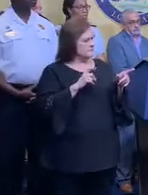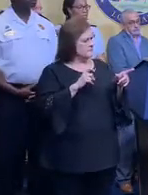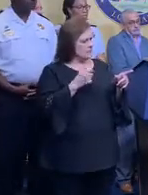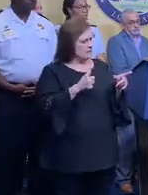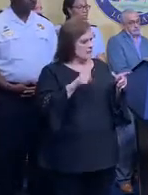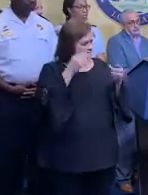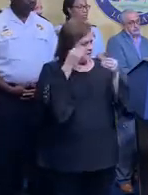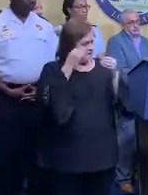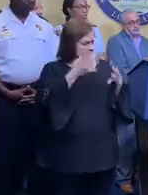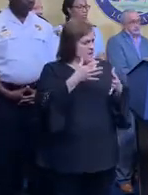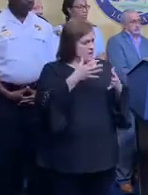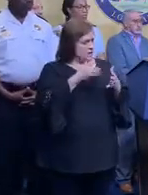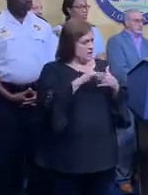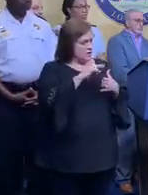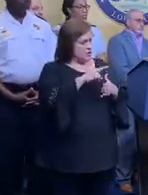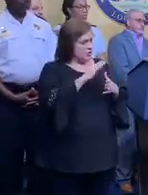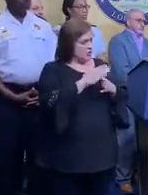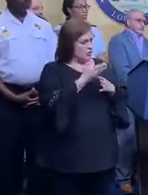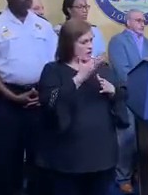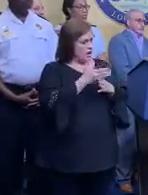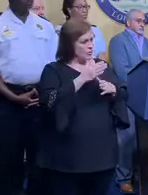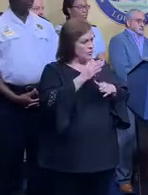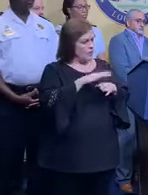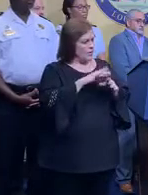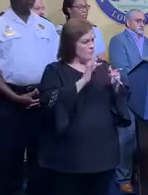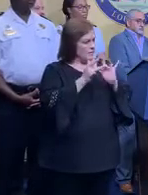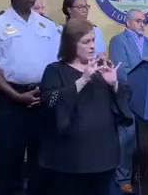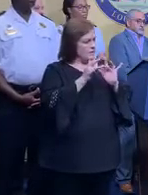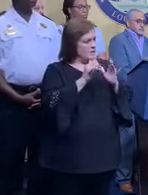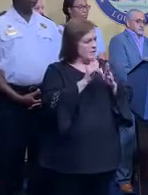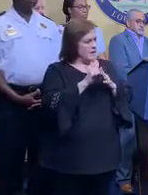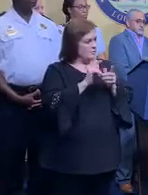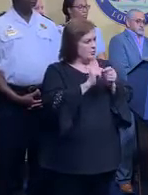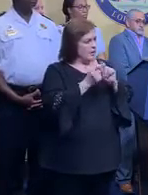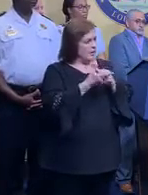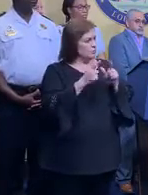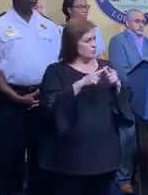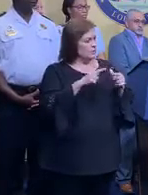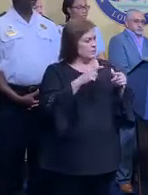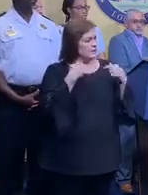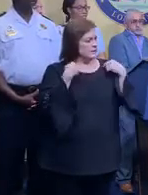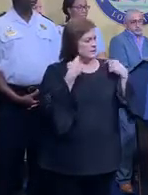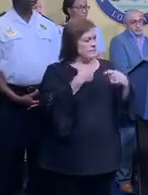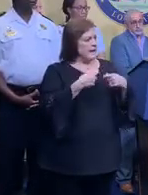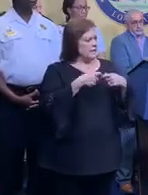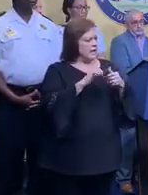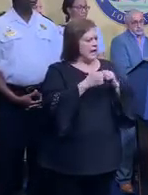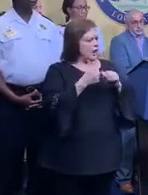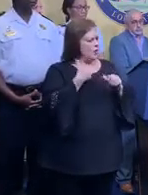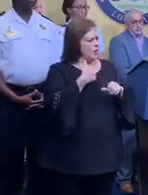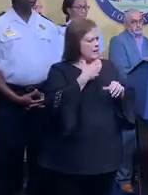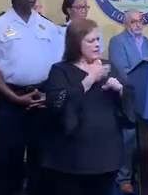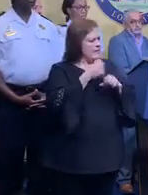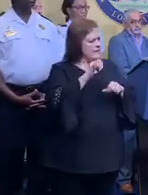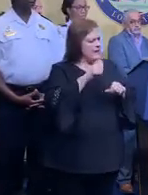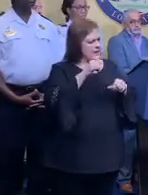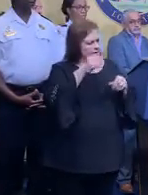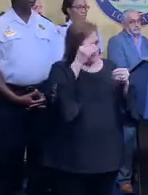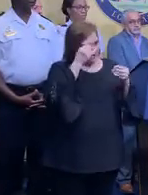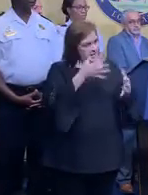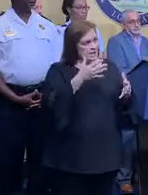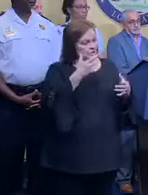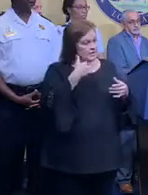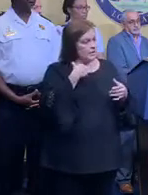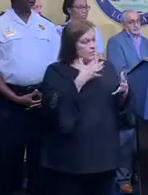any information that you guys are sharing on social media that is translated into Spanish, or how can we get that information out? I want to congratulate you because